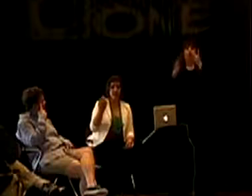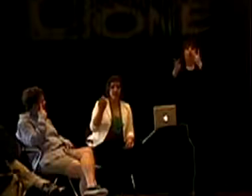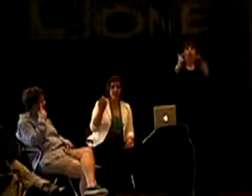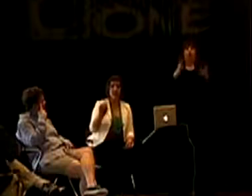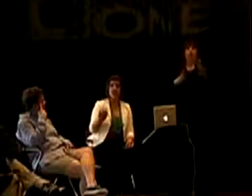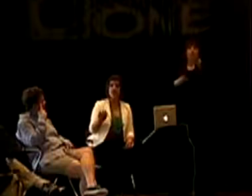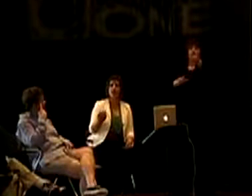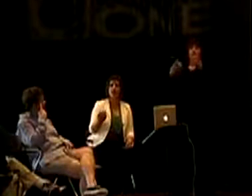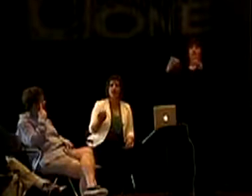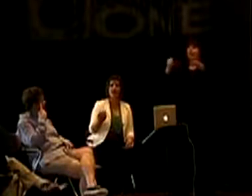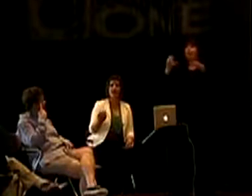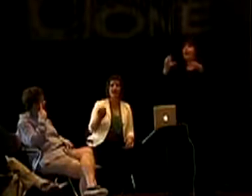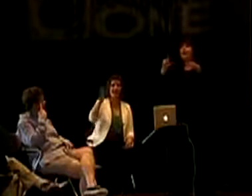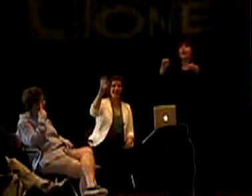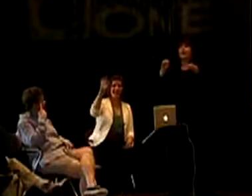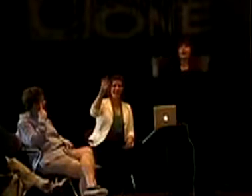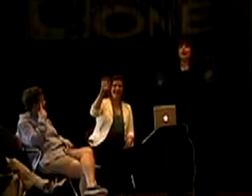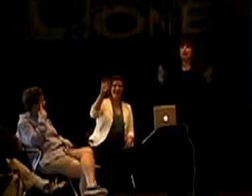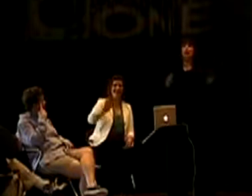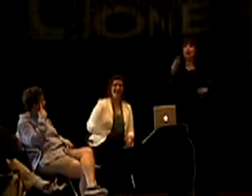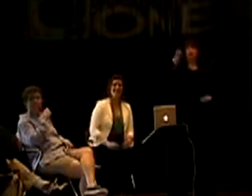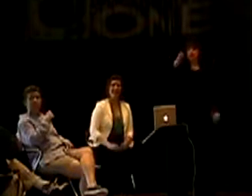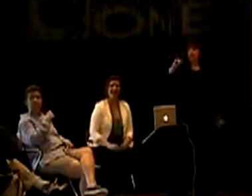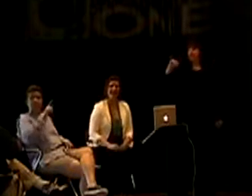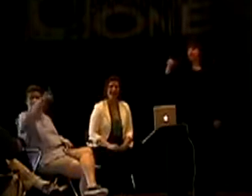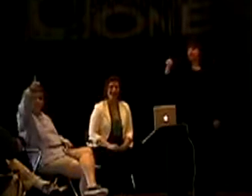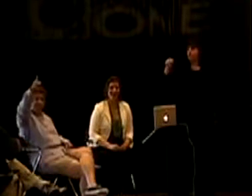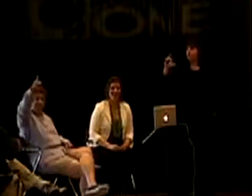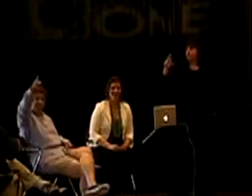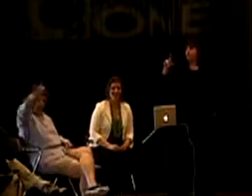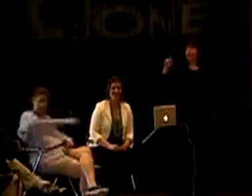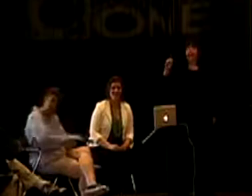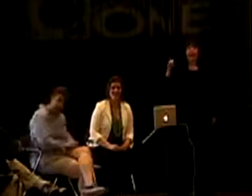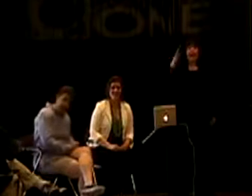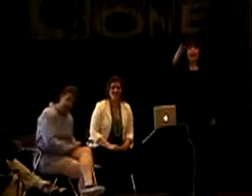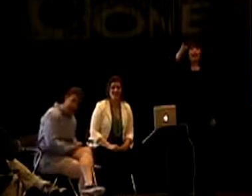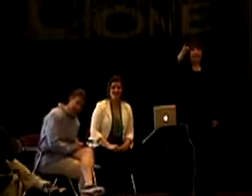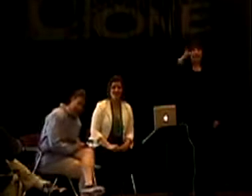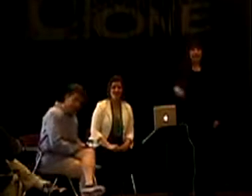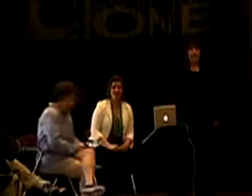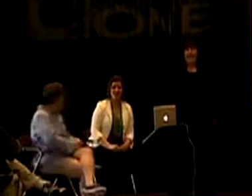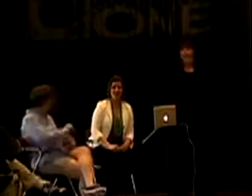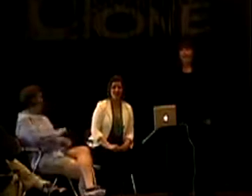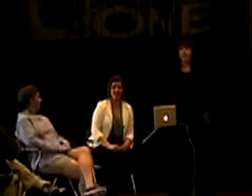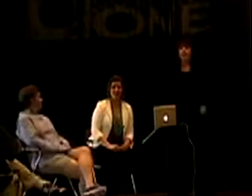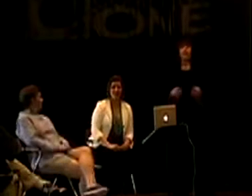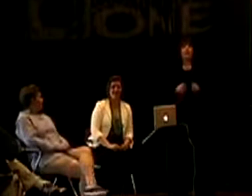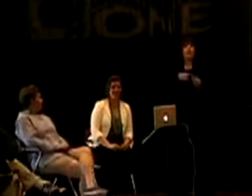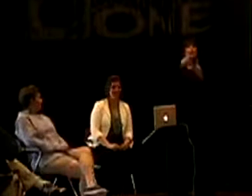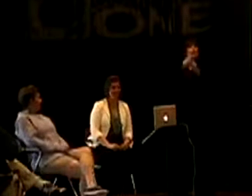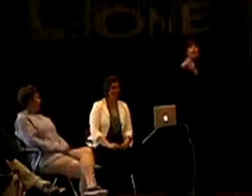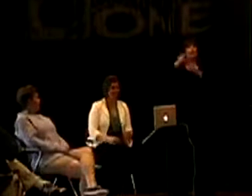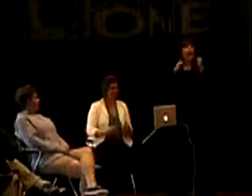Jackie. Jackie, are you in the room? Hi, Jackie. Jackie, our actor, who serves as